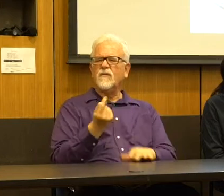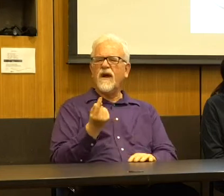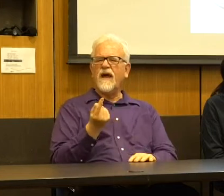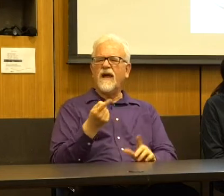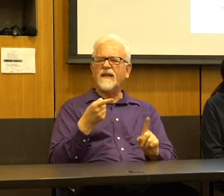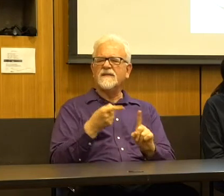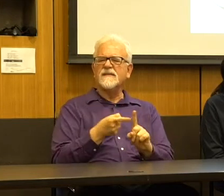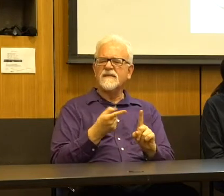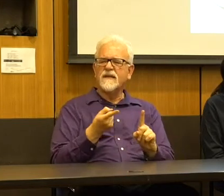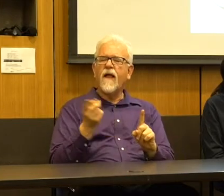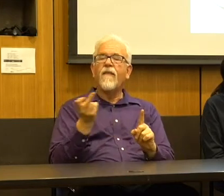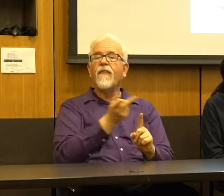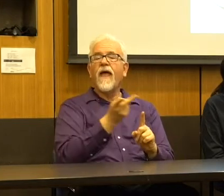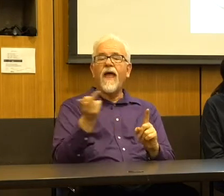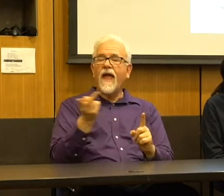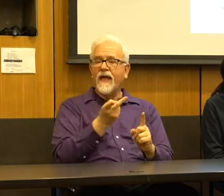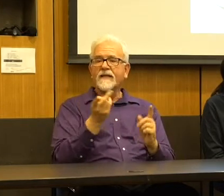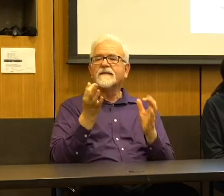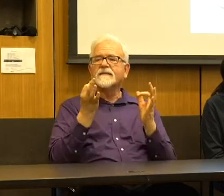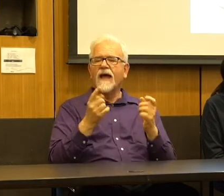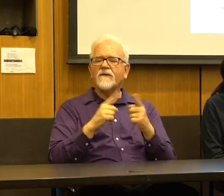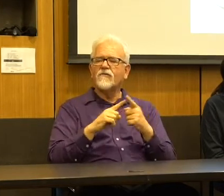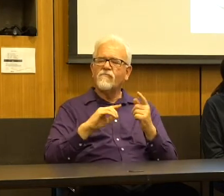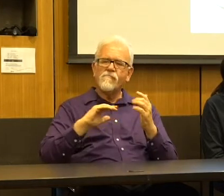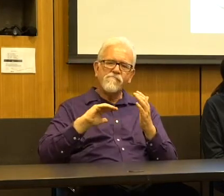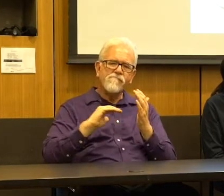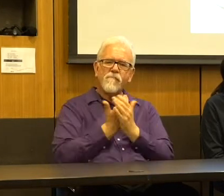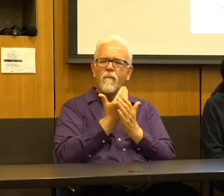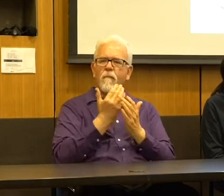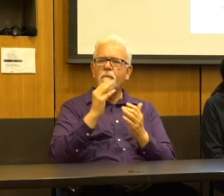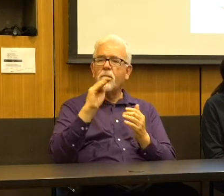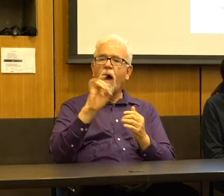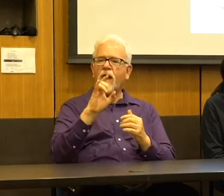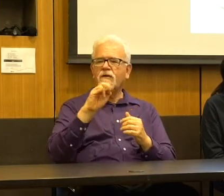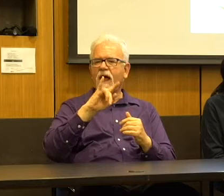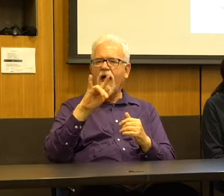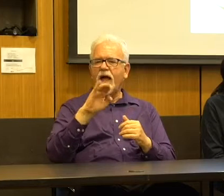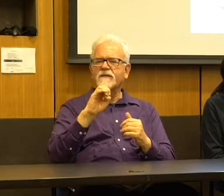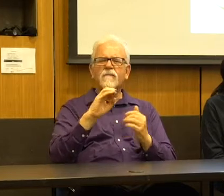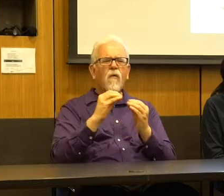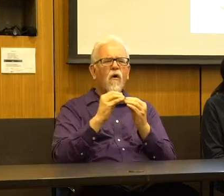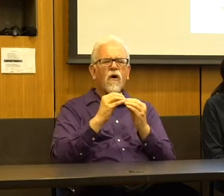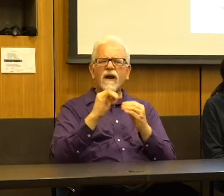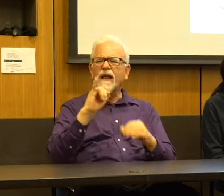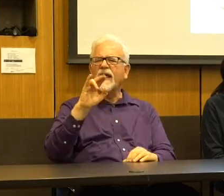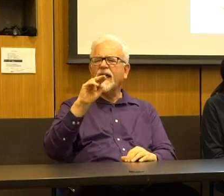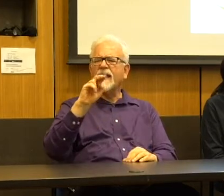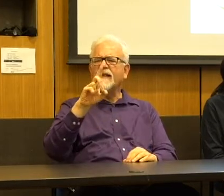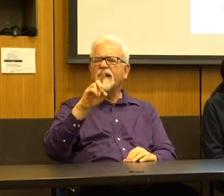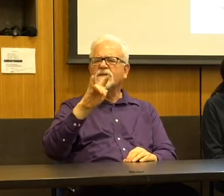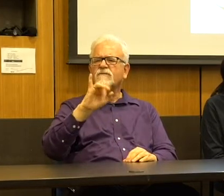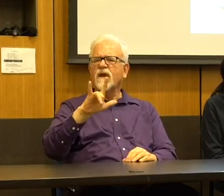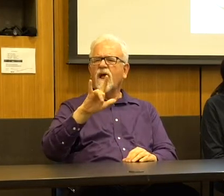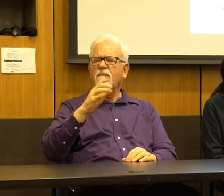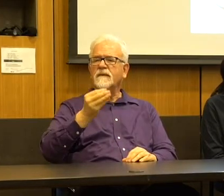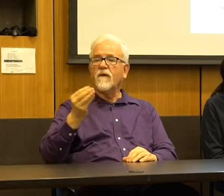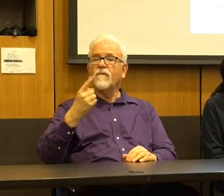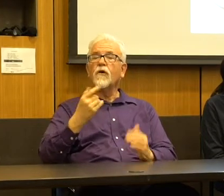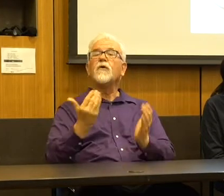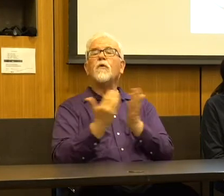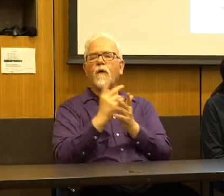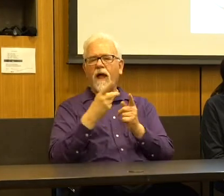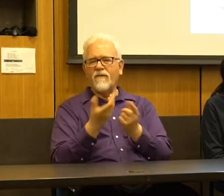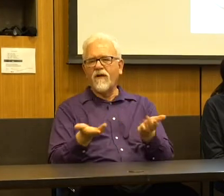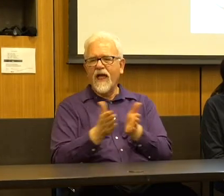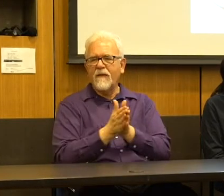they decided together to modernize, use more industrial materials for a new type of collapsible wheelchair. They